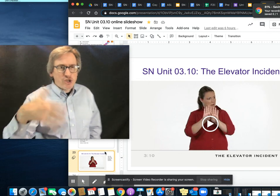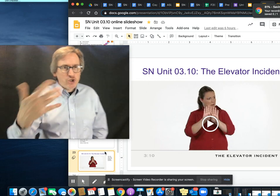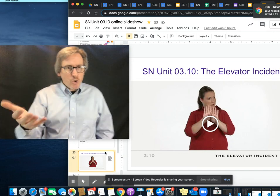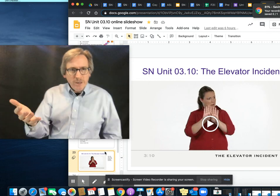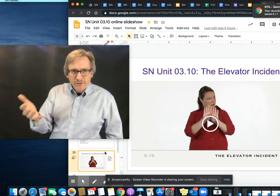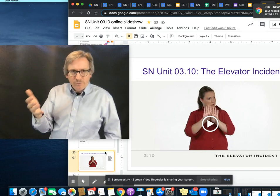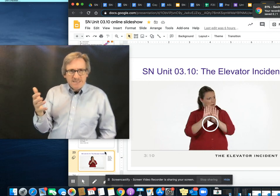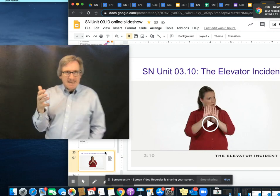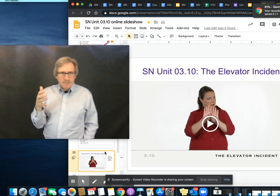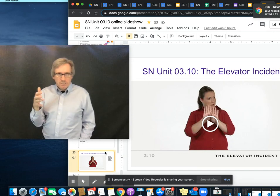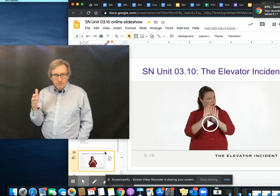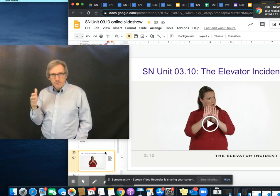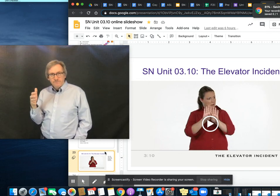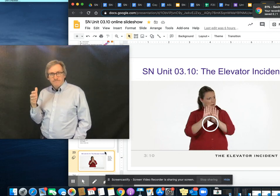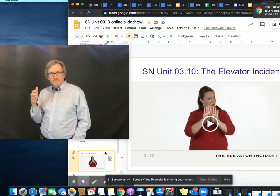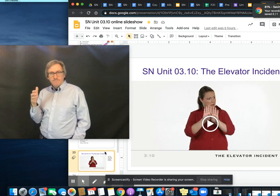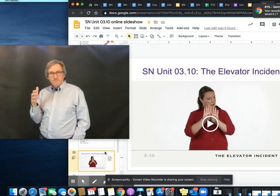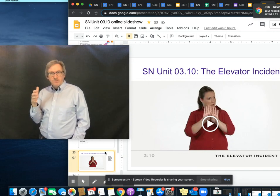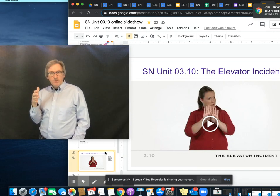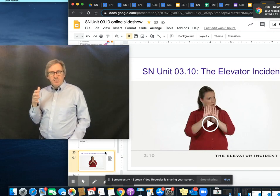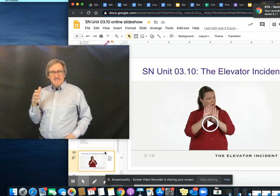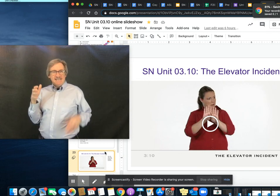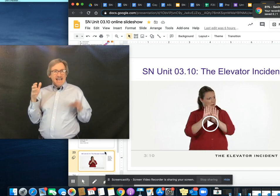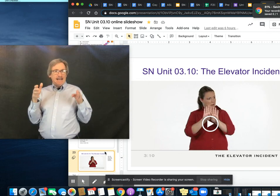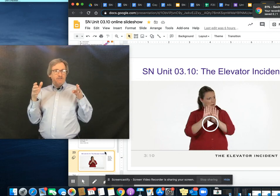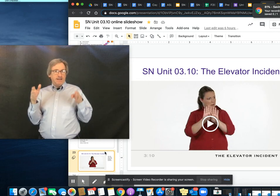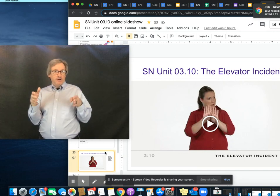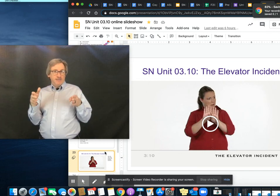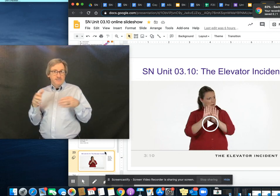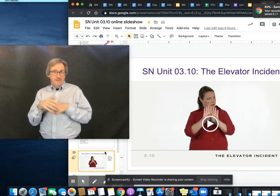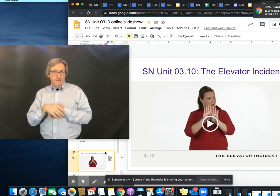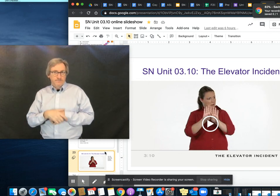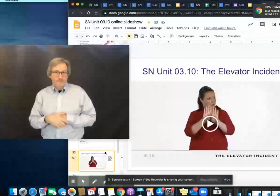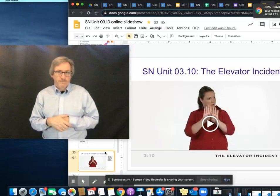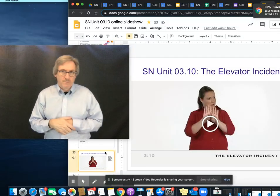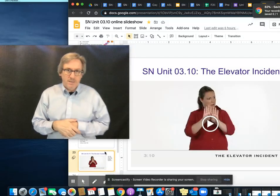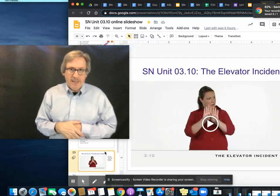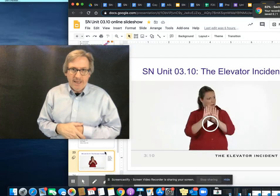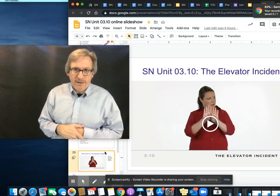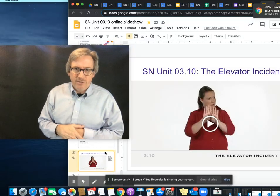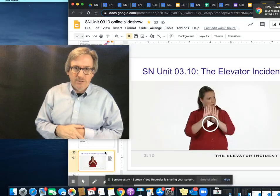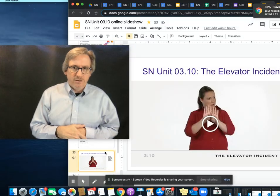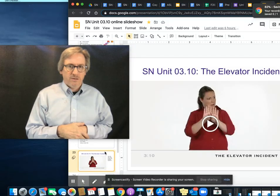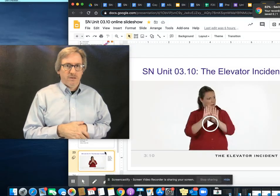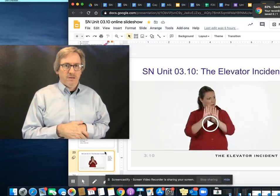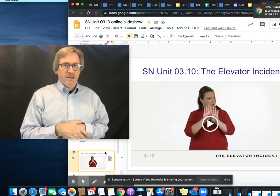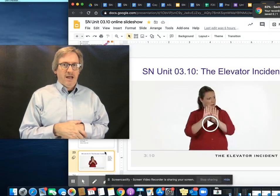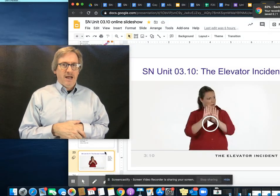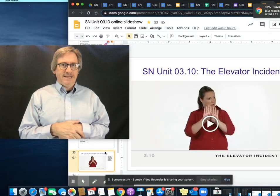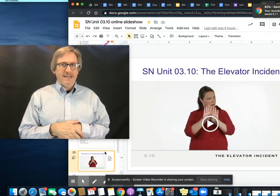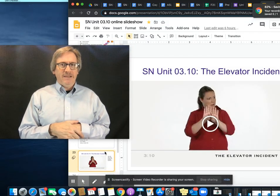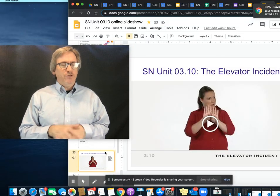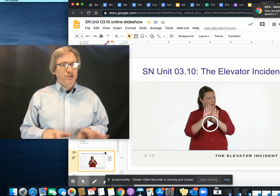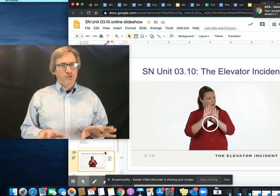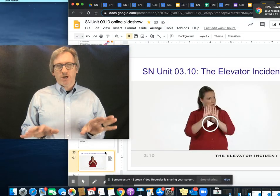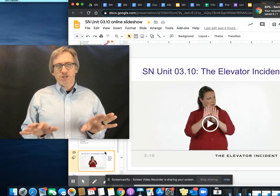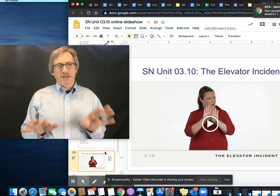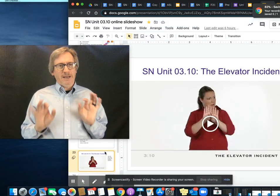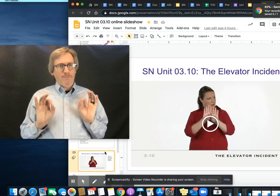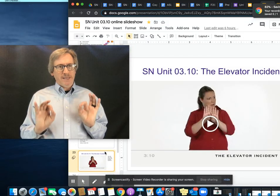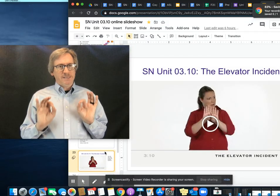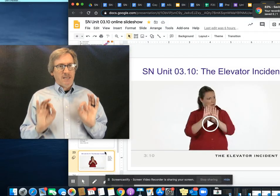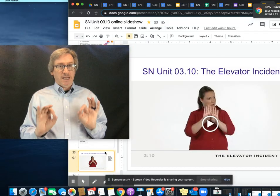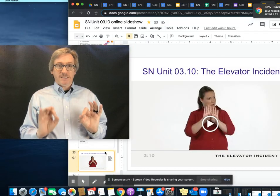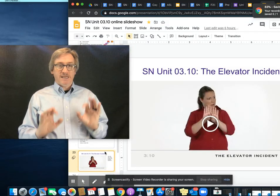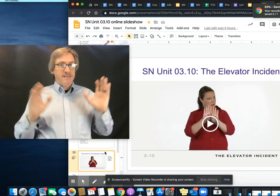Now there's a story that 310 includes, which is the elevator incident. And I think if you just watch it,